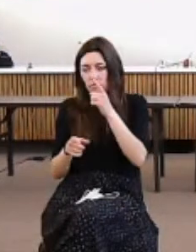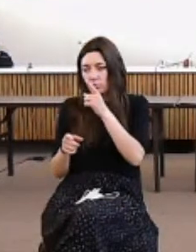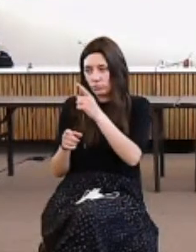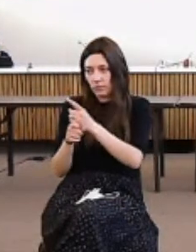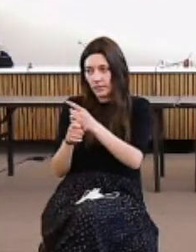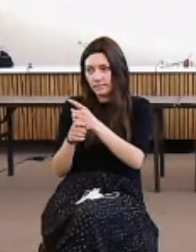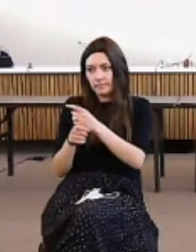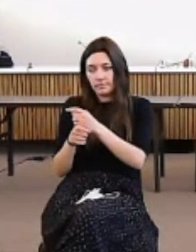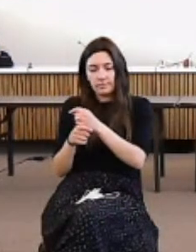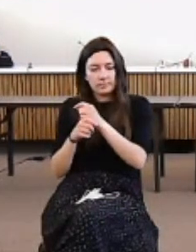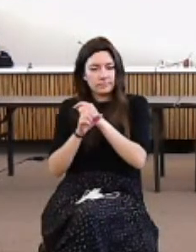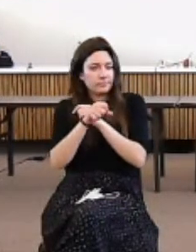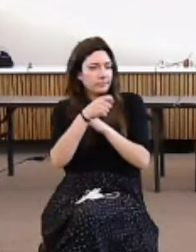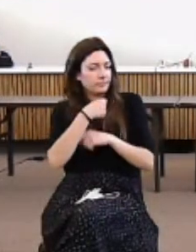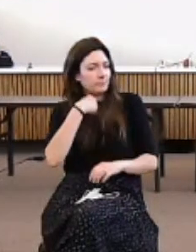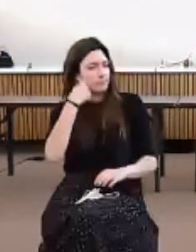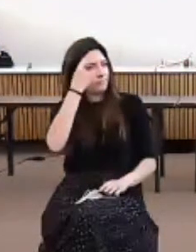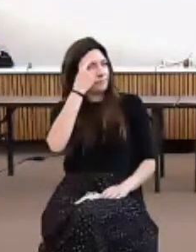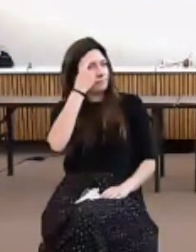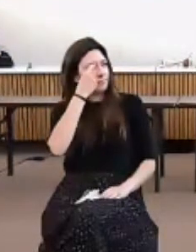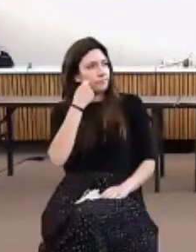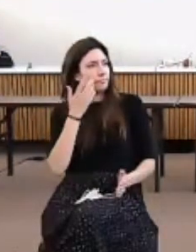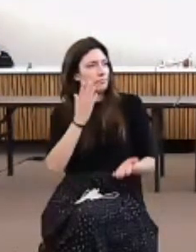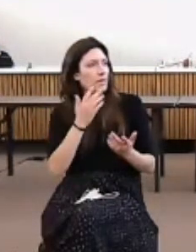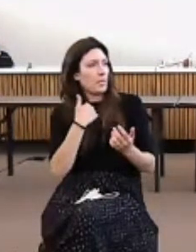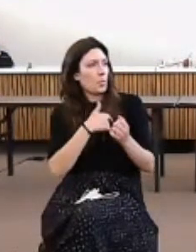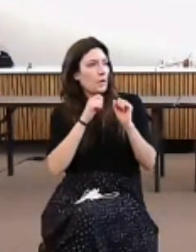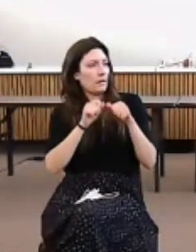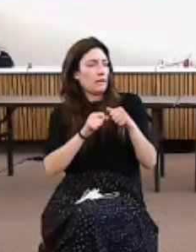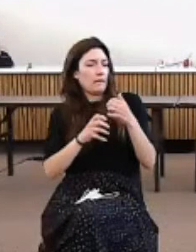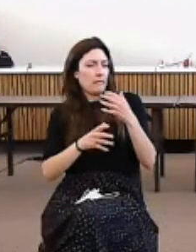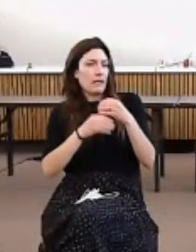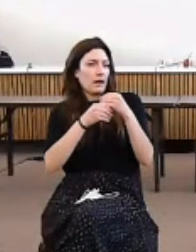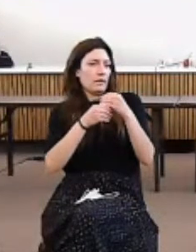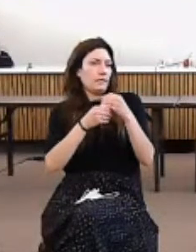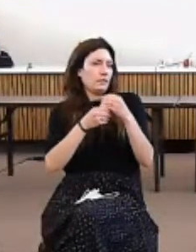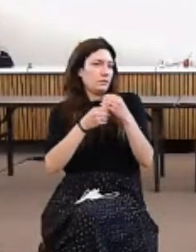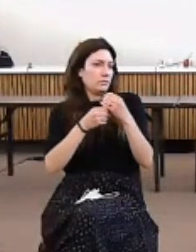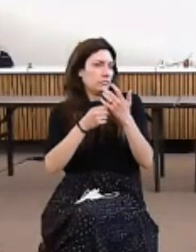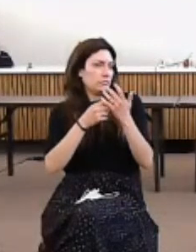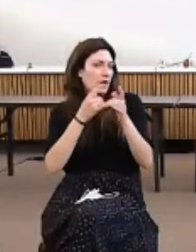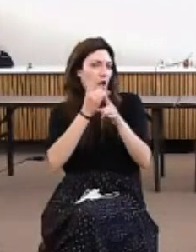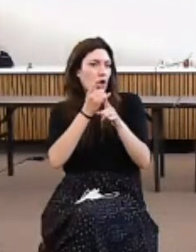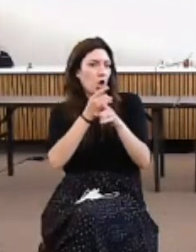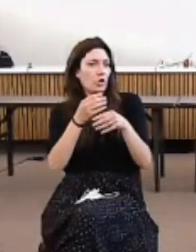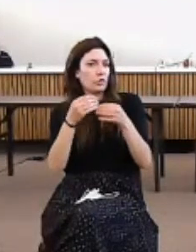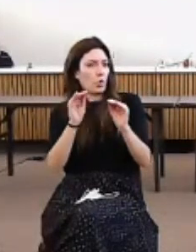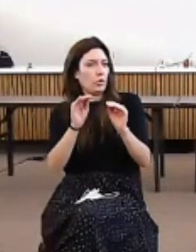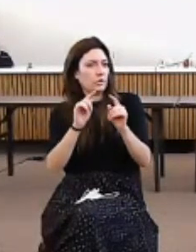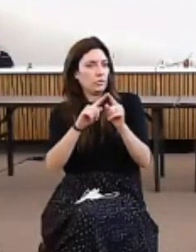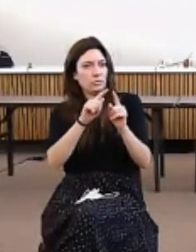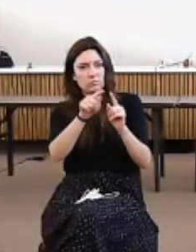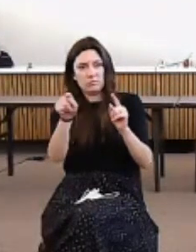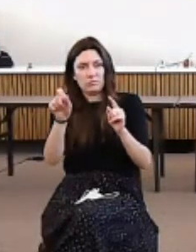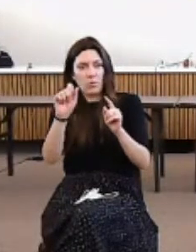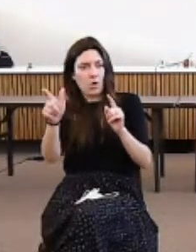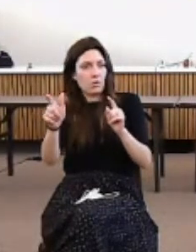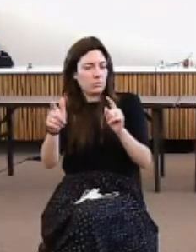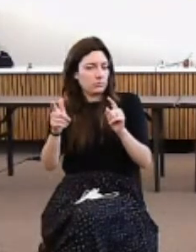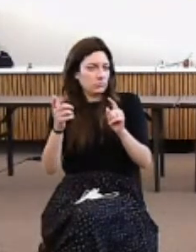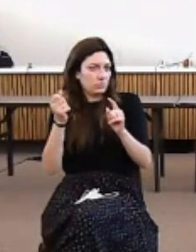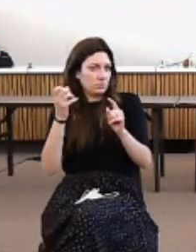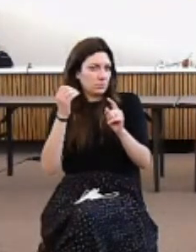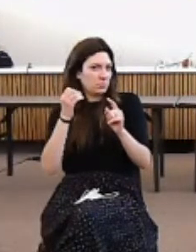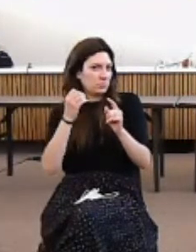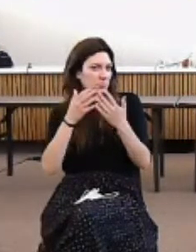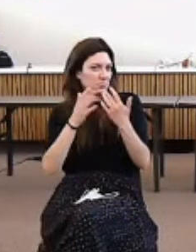wonder now, having this discussion, if we might always just have it alcohol sold, Right. because we don't get into whether they're selling,